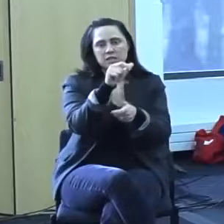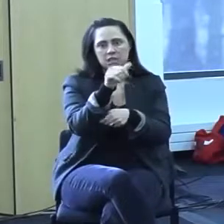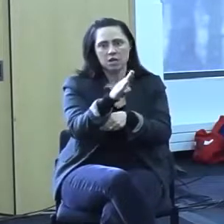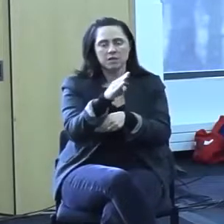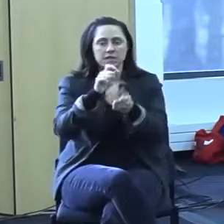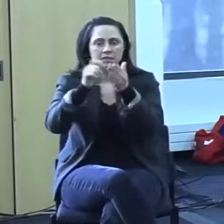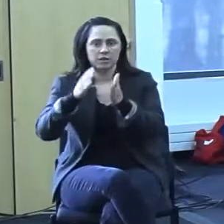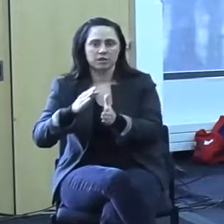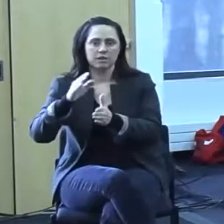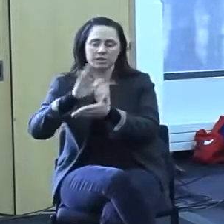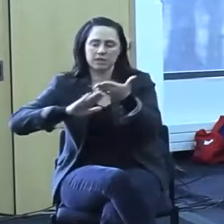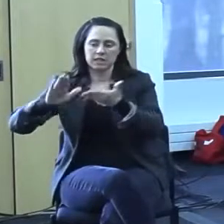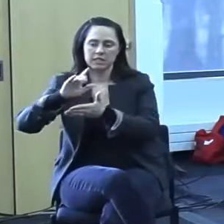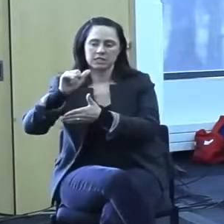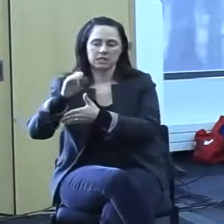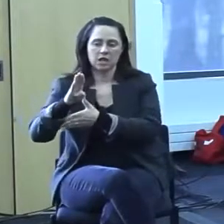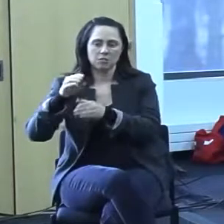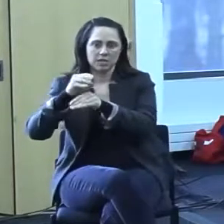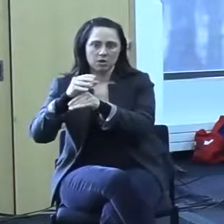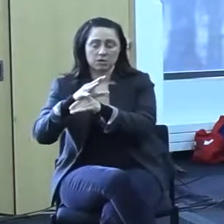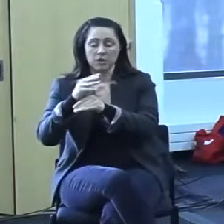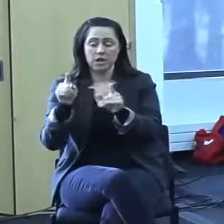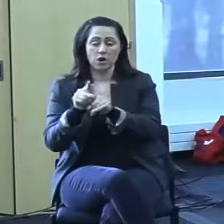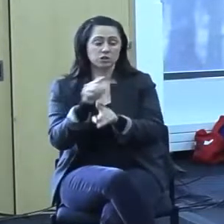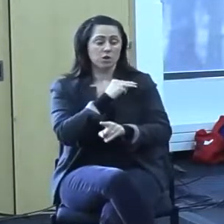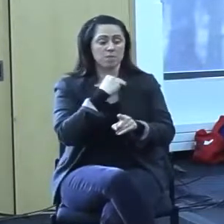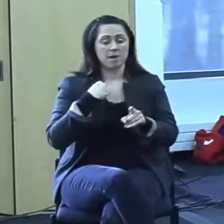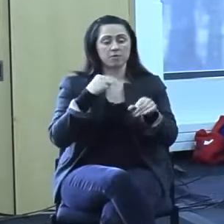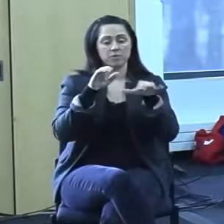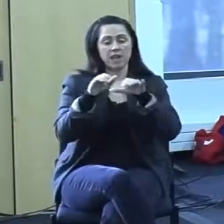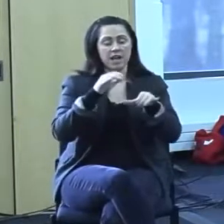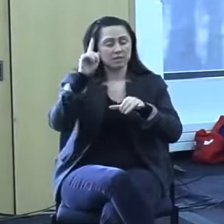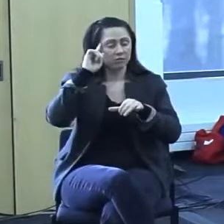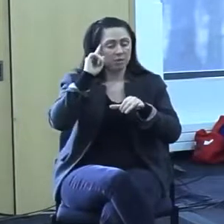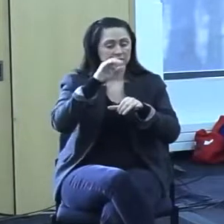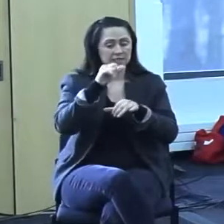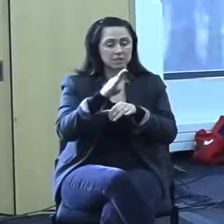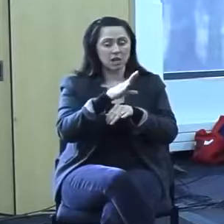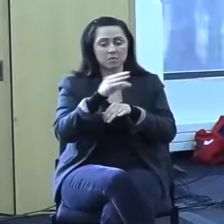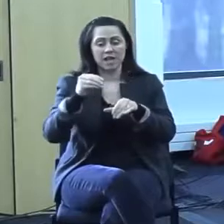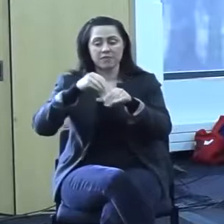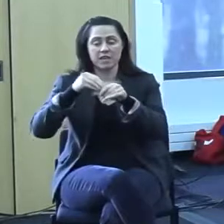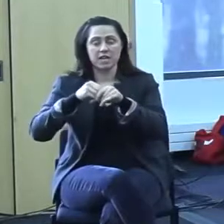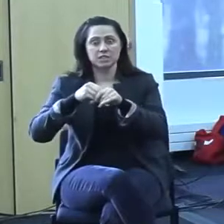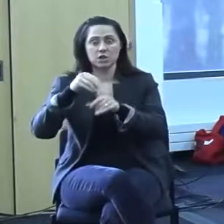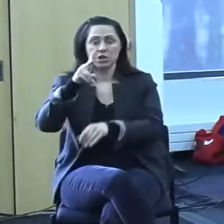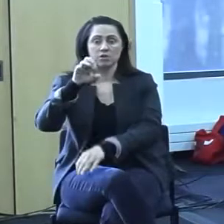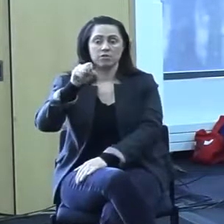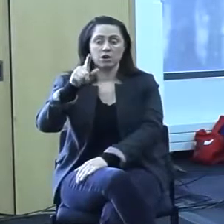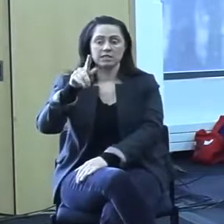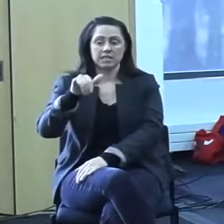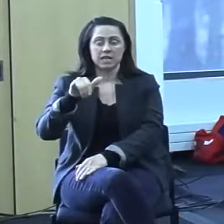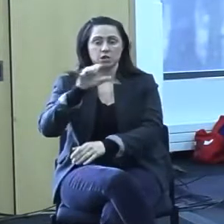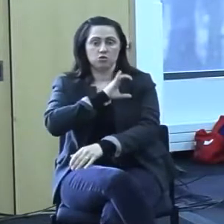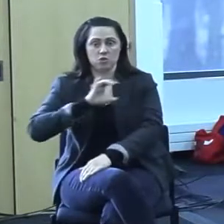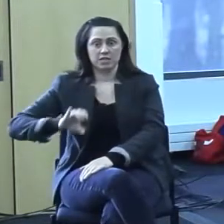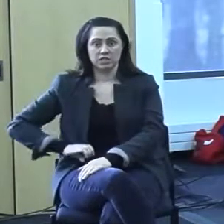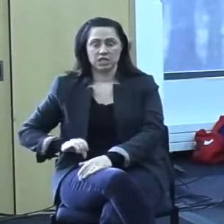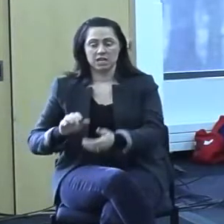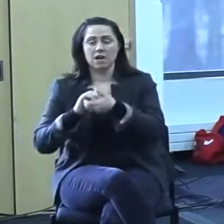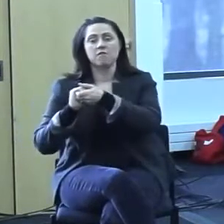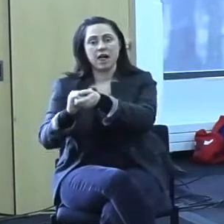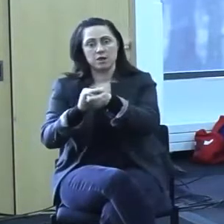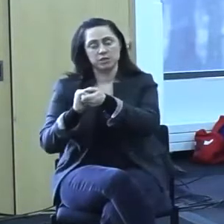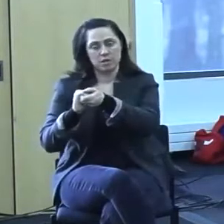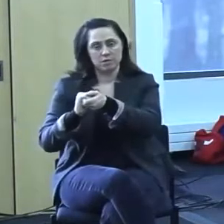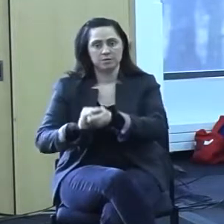secretary of the Collegiate Club Council, and a member of the Active Minds Club and the InterVarsity Christian Fellowship.